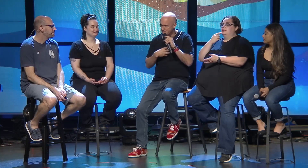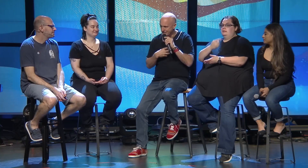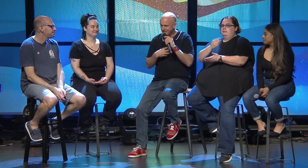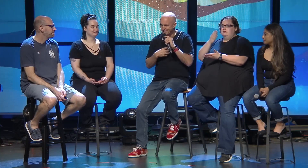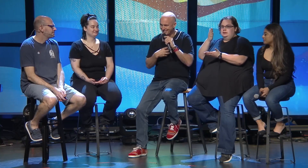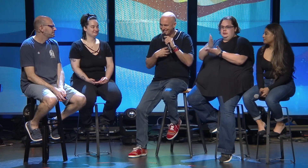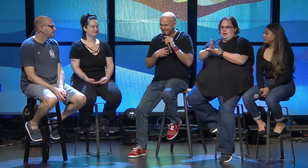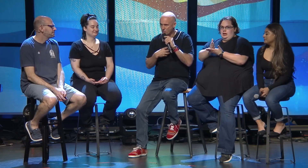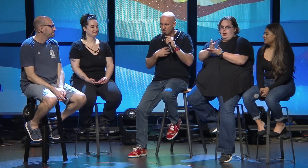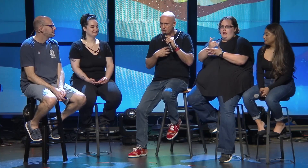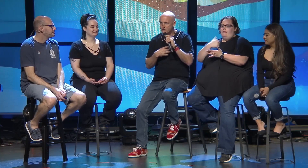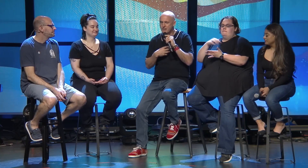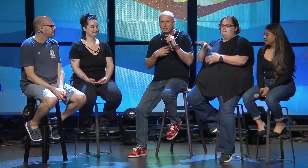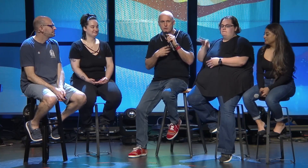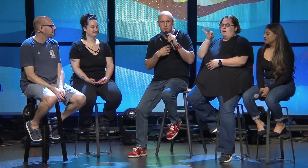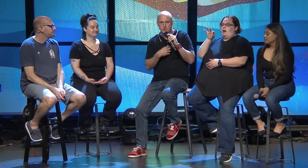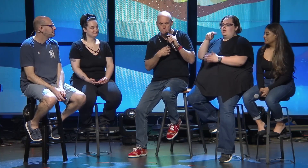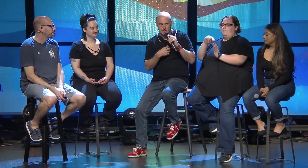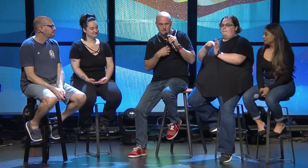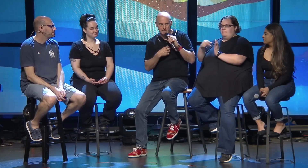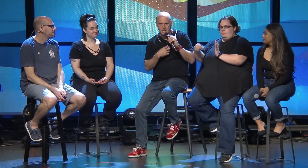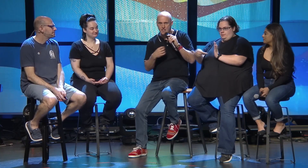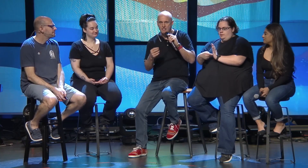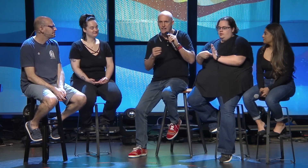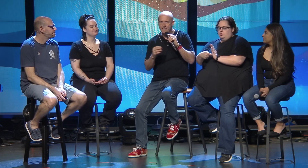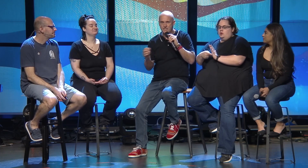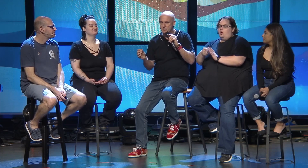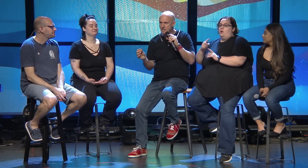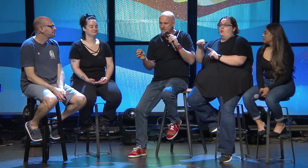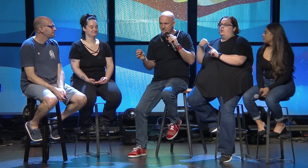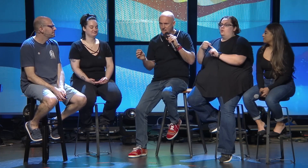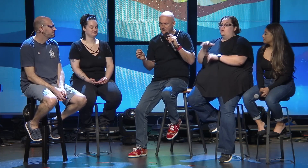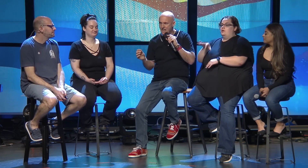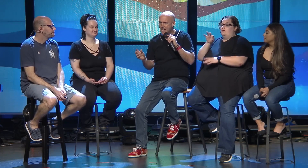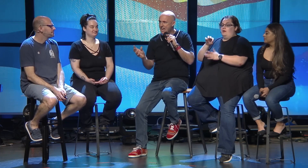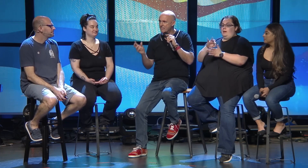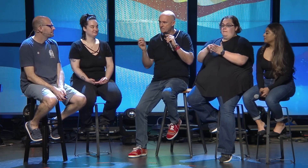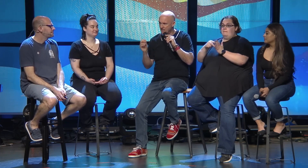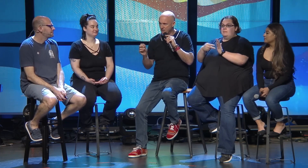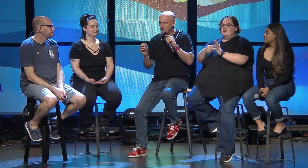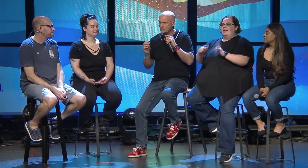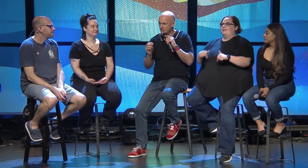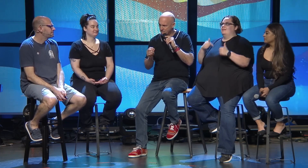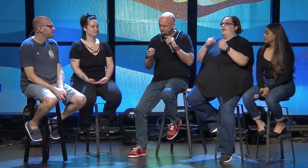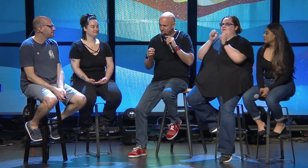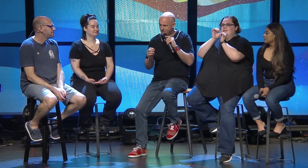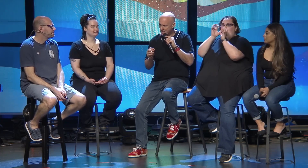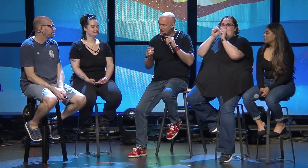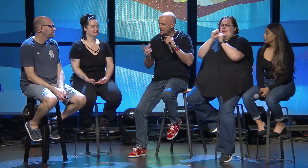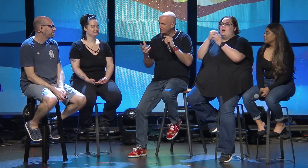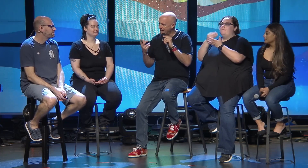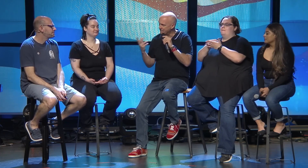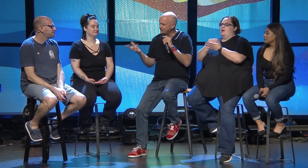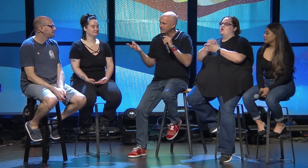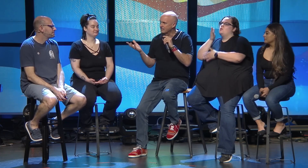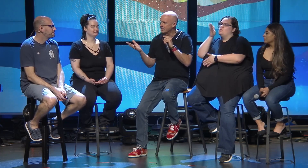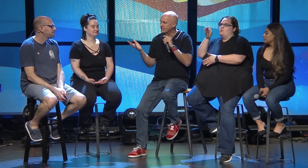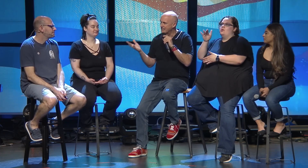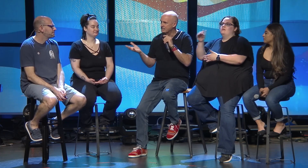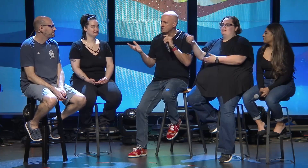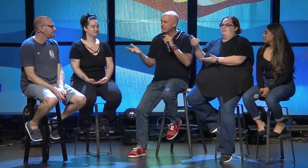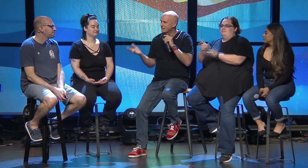your purpose. Once you find your purpose, life is amazing and the money will come. And I